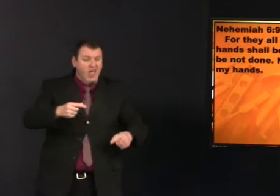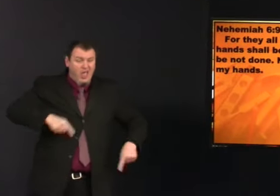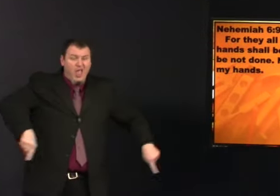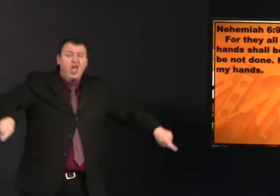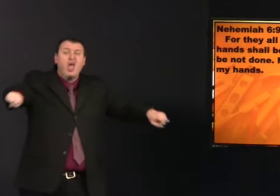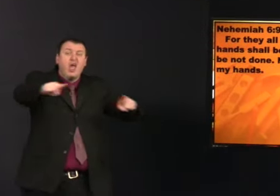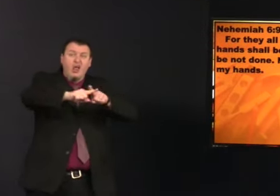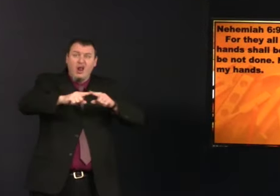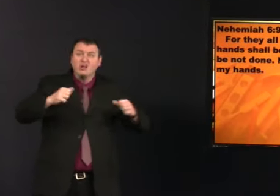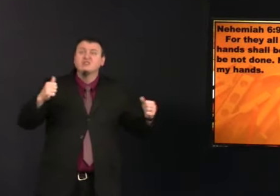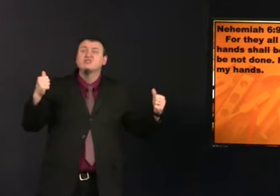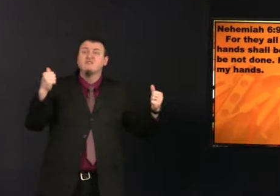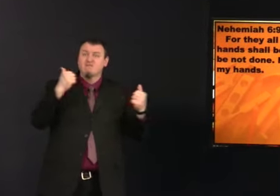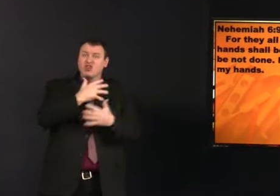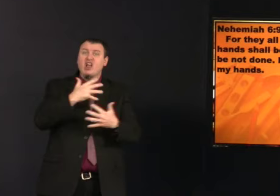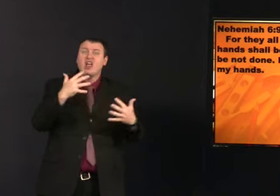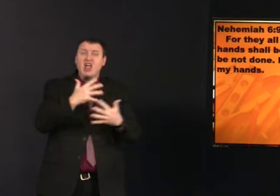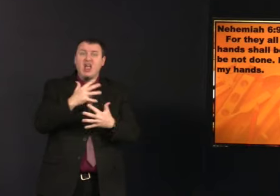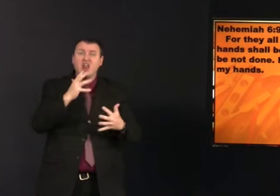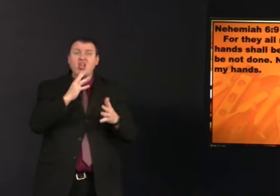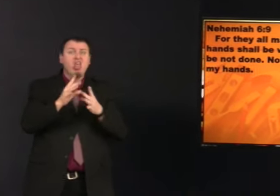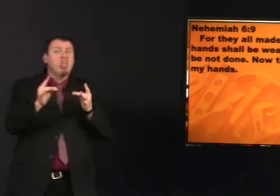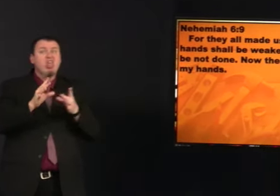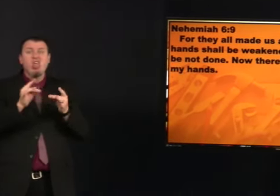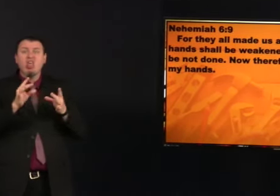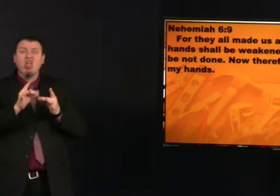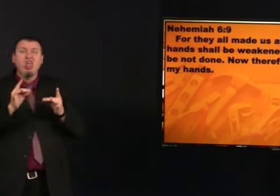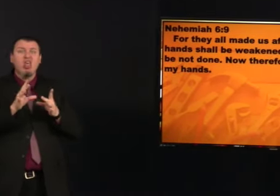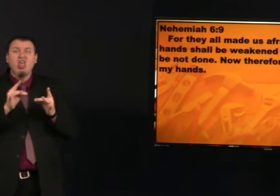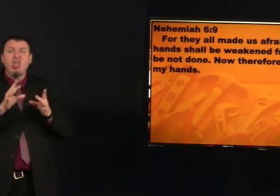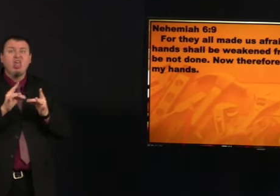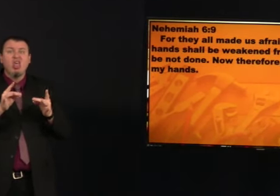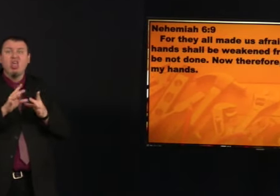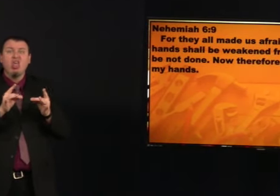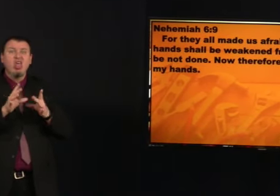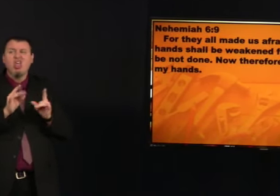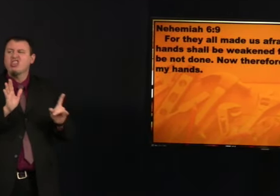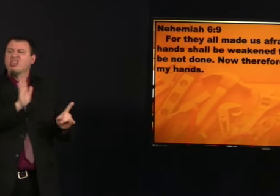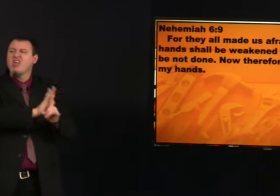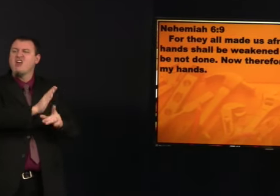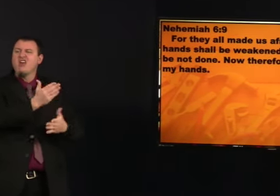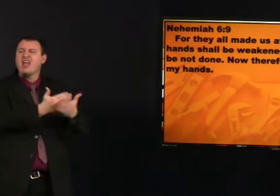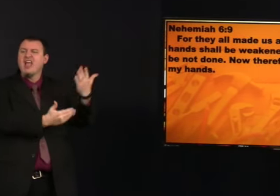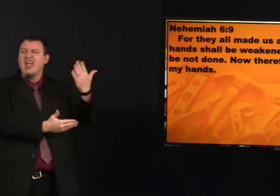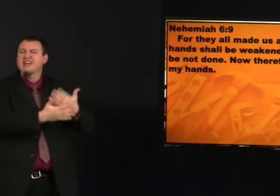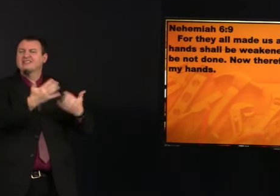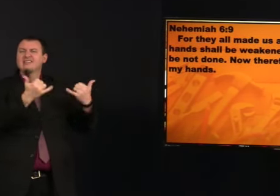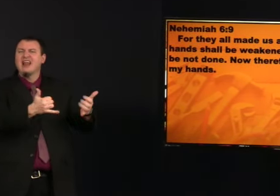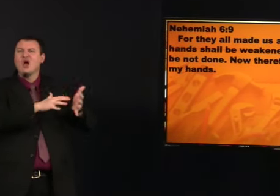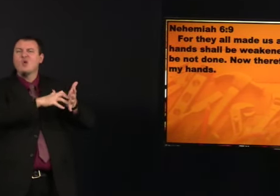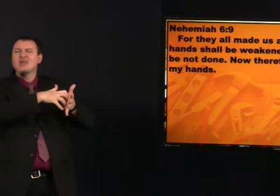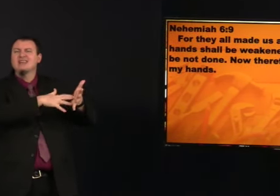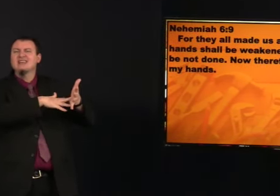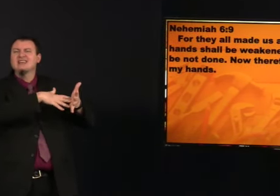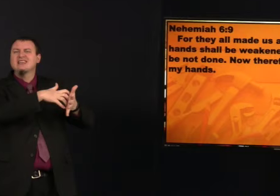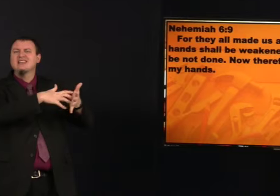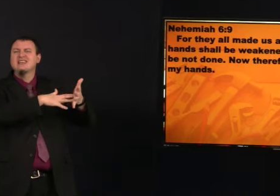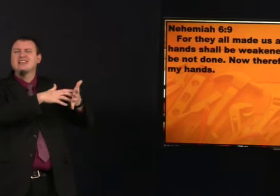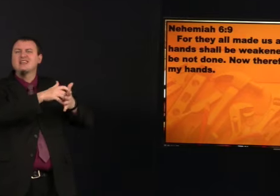For they all made us afraid, saying, their hands shall be weakened from the